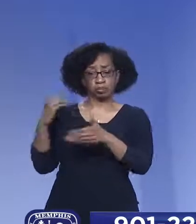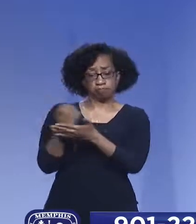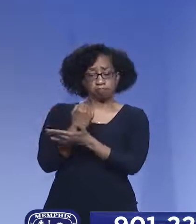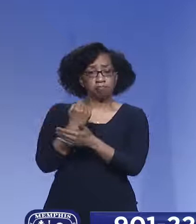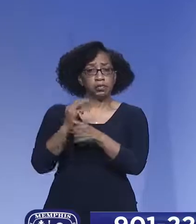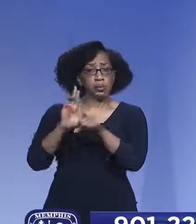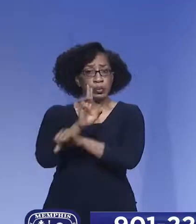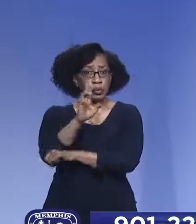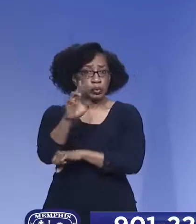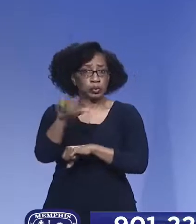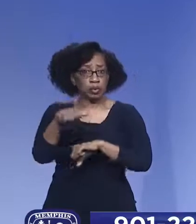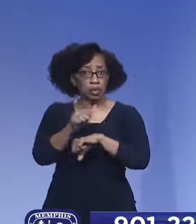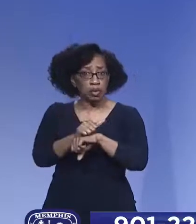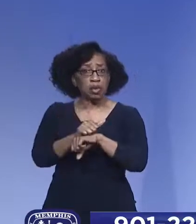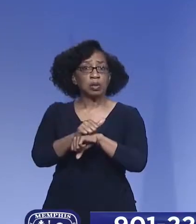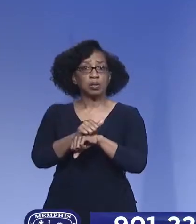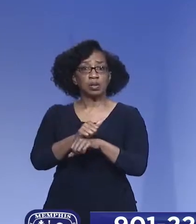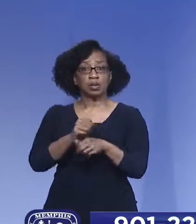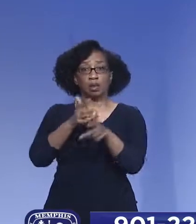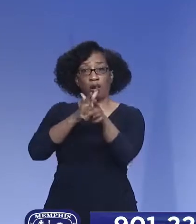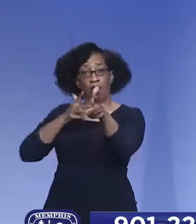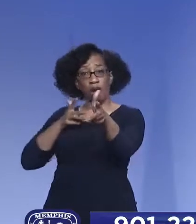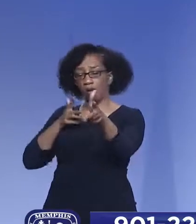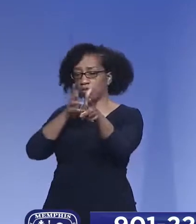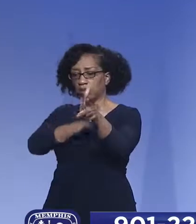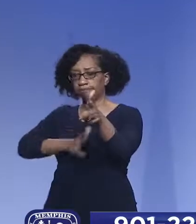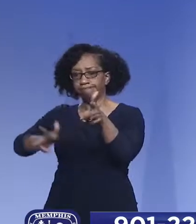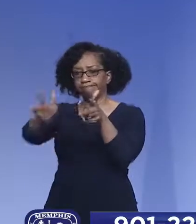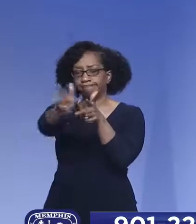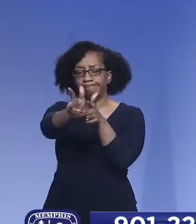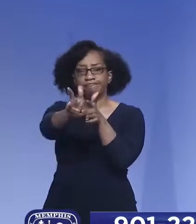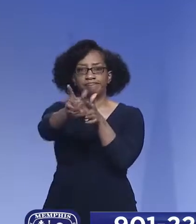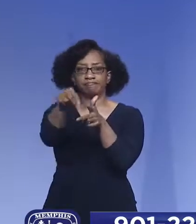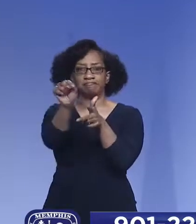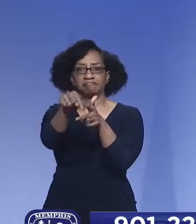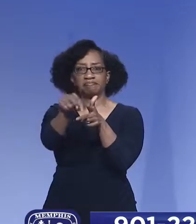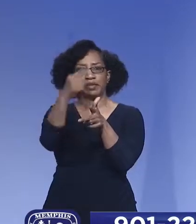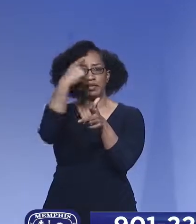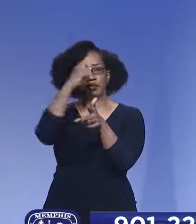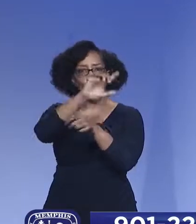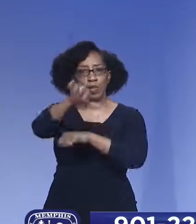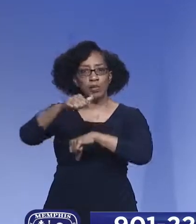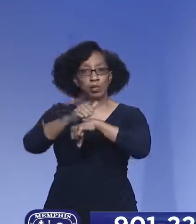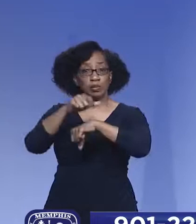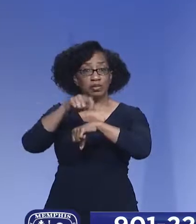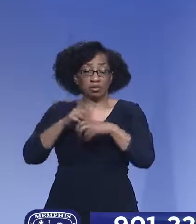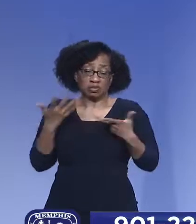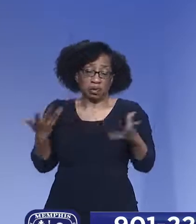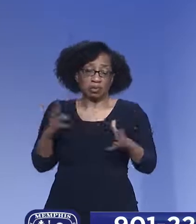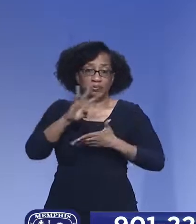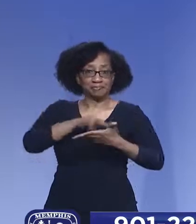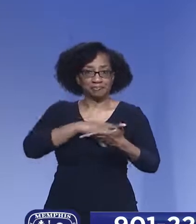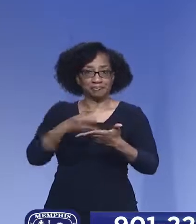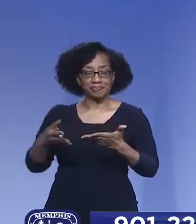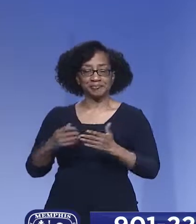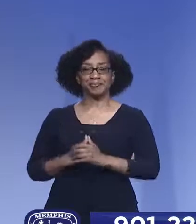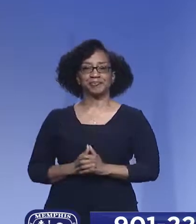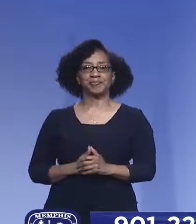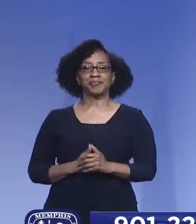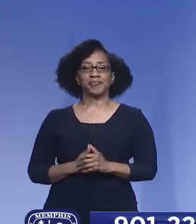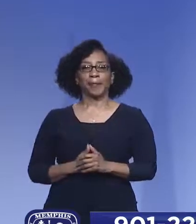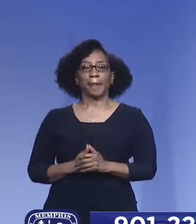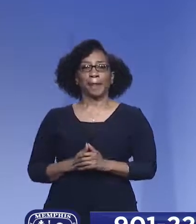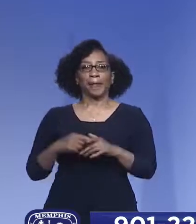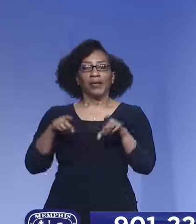make sure you're ushered to the front of the line so that you can make your appointment that you took the time to schedule. Now, let me talk just a little